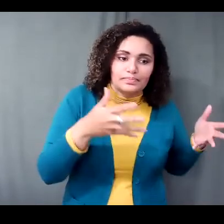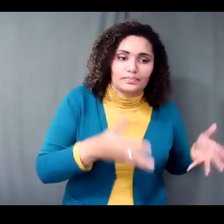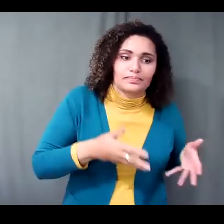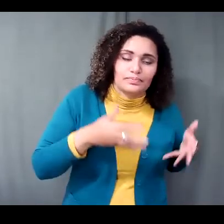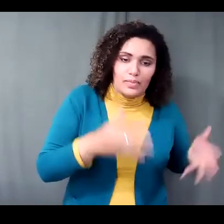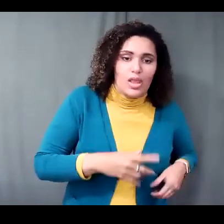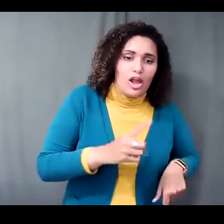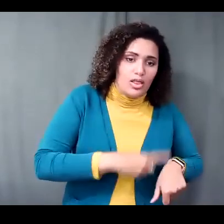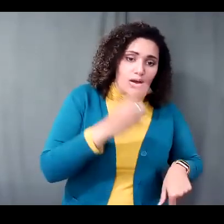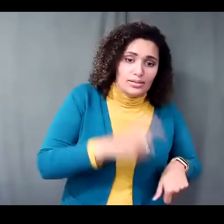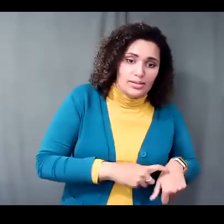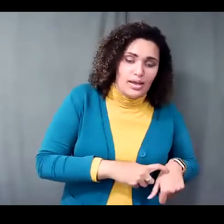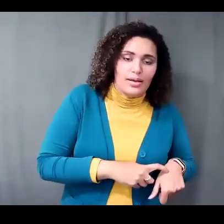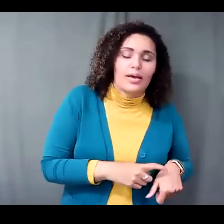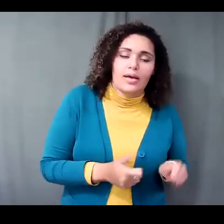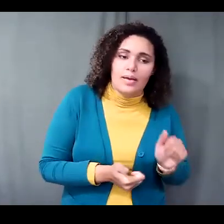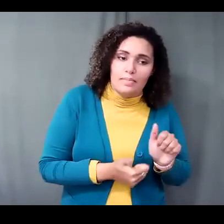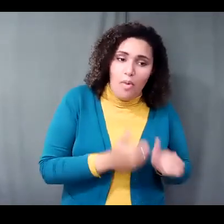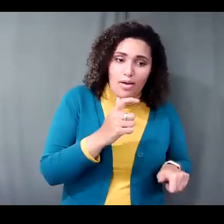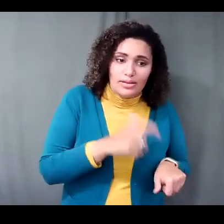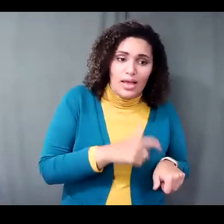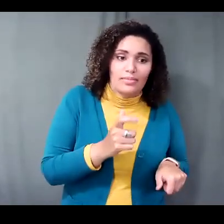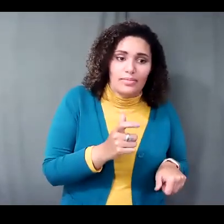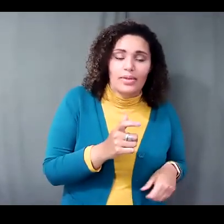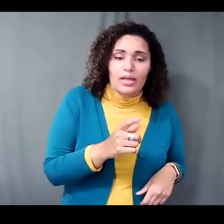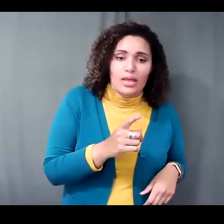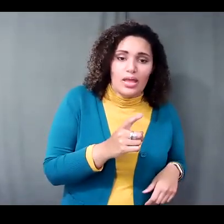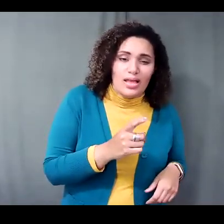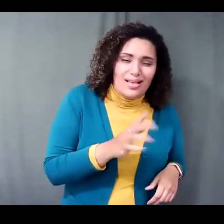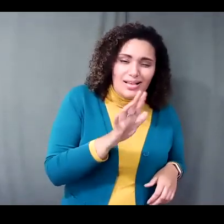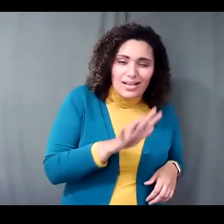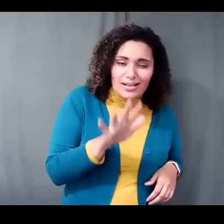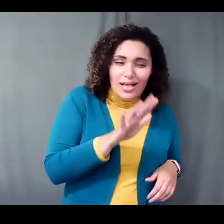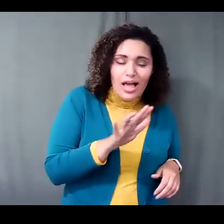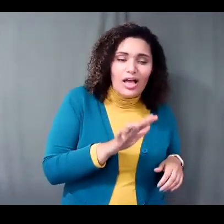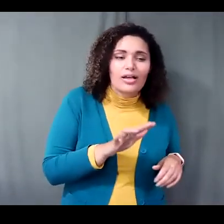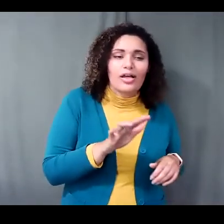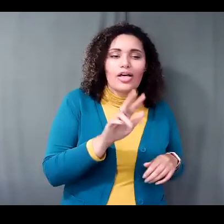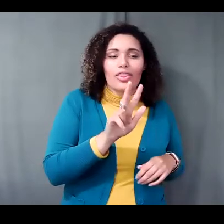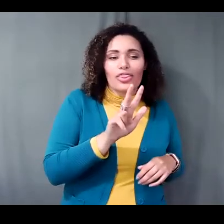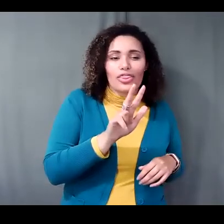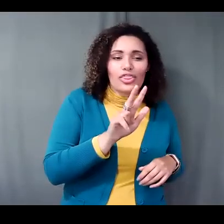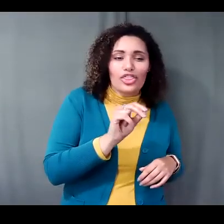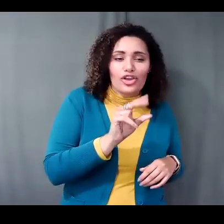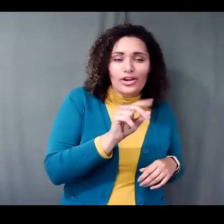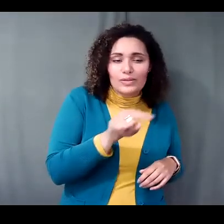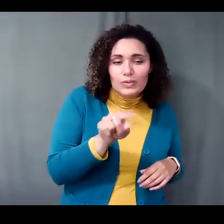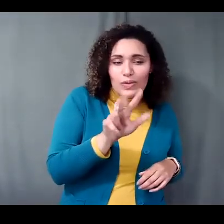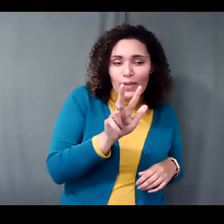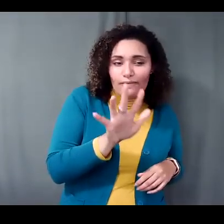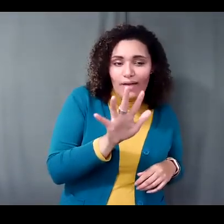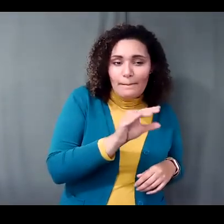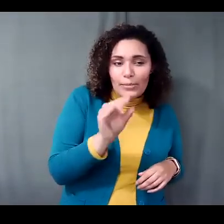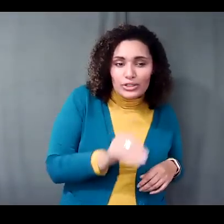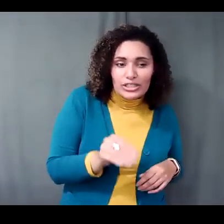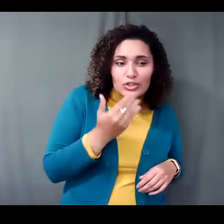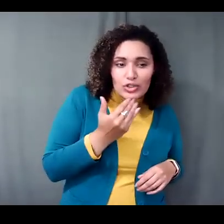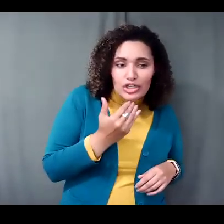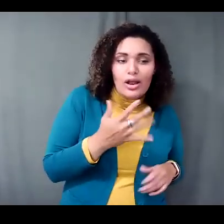raisin bomb, I guess. So we use a little bit of that. We use a little bit of sugar. We have a third experiment. If you remember,